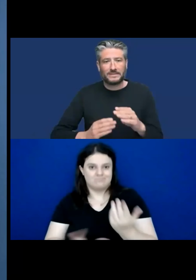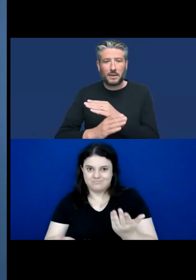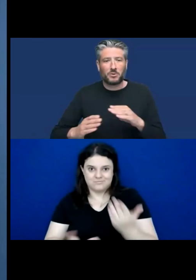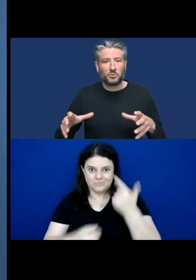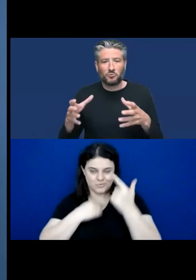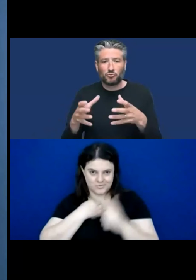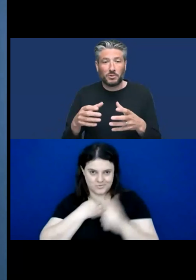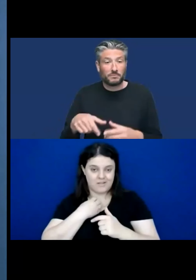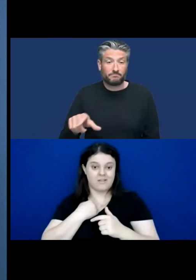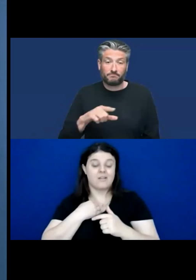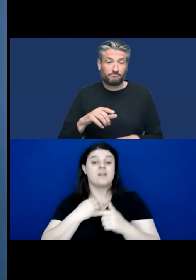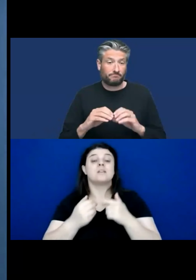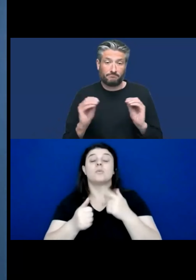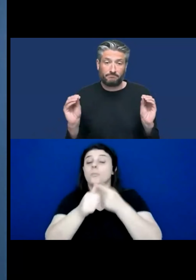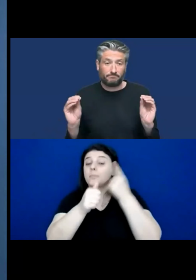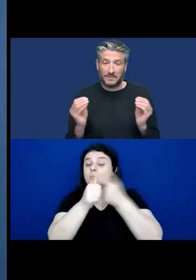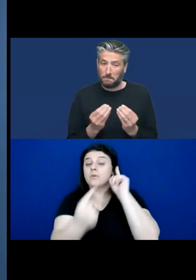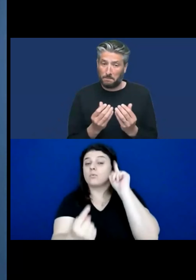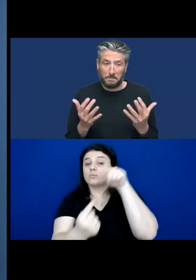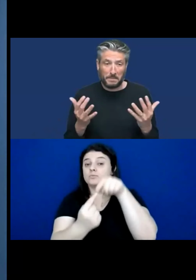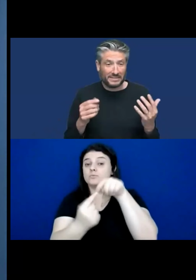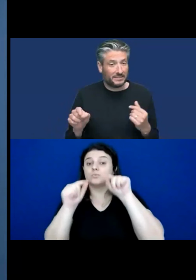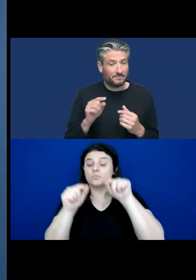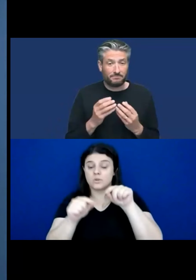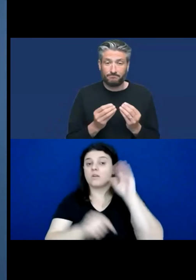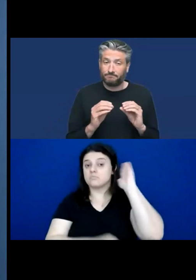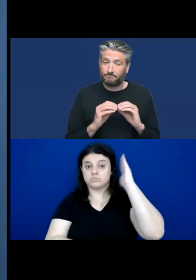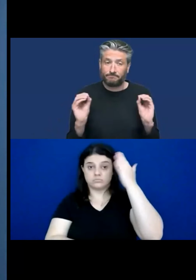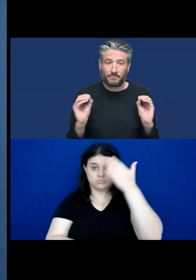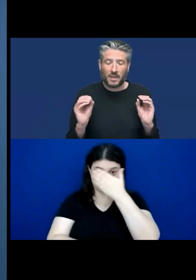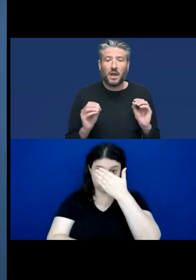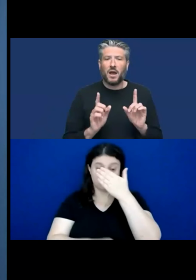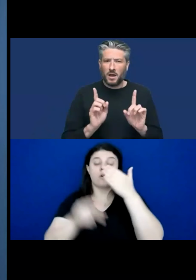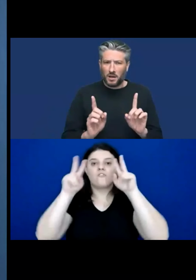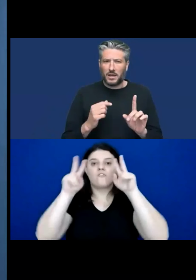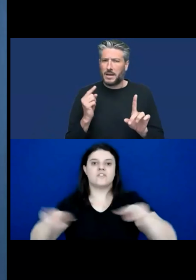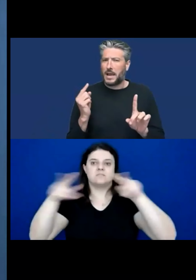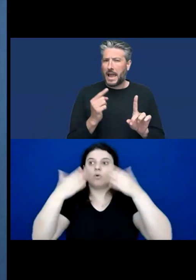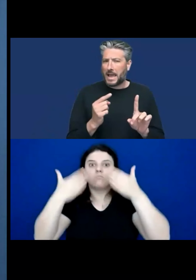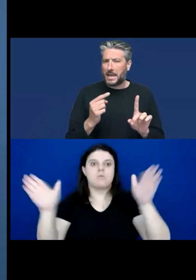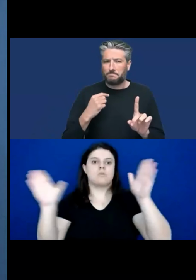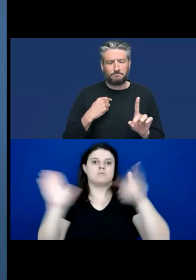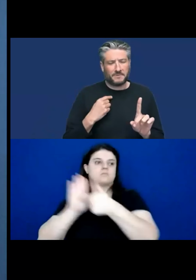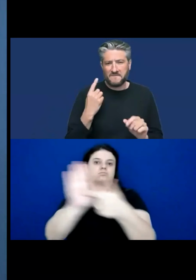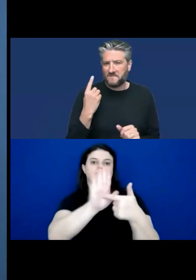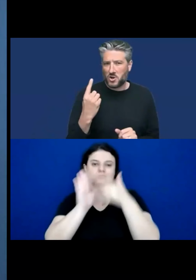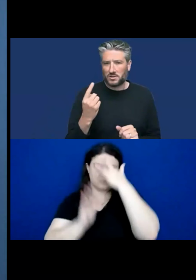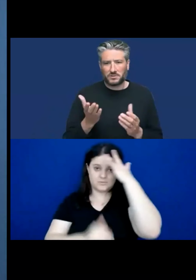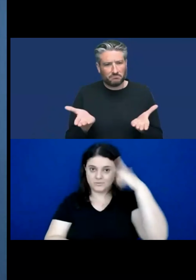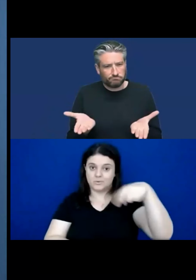actually our first goal is to make deafblindness a visible disability, to raise awareness about it,